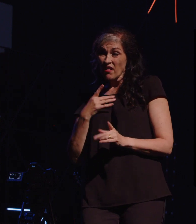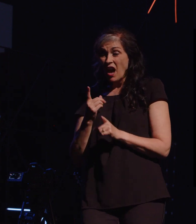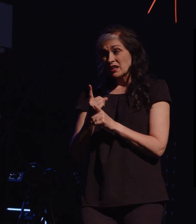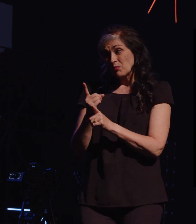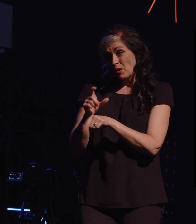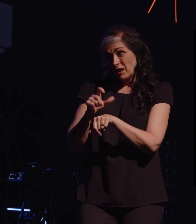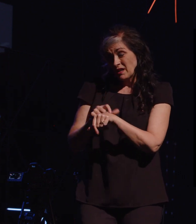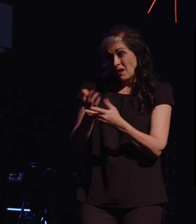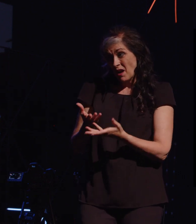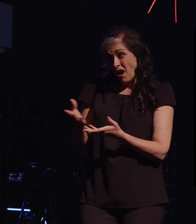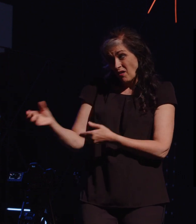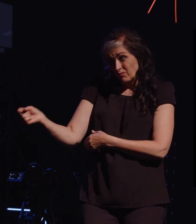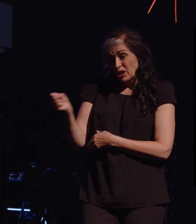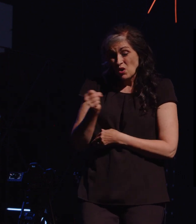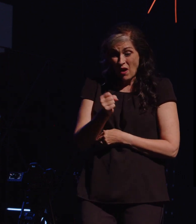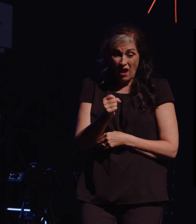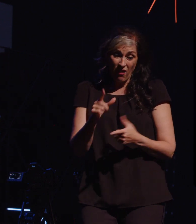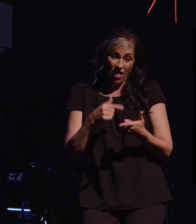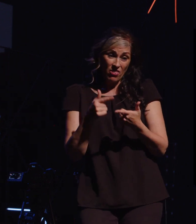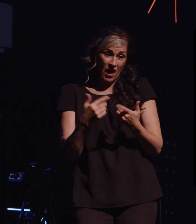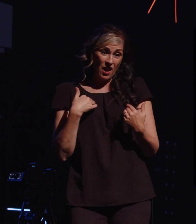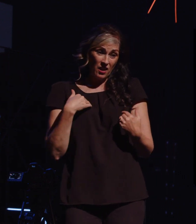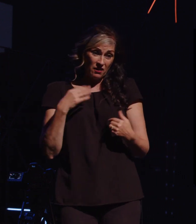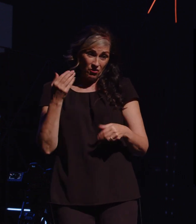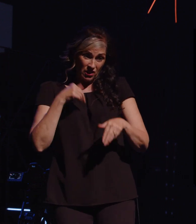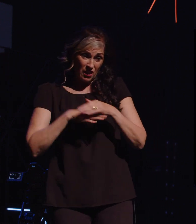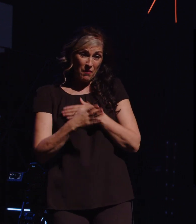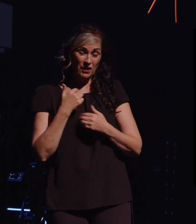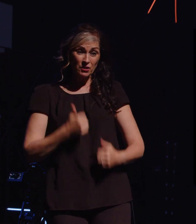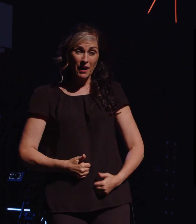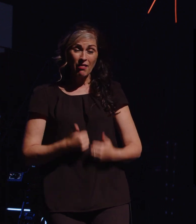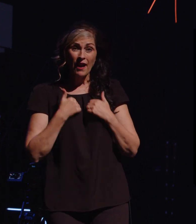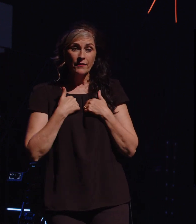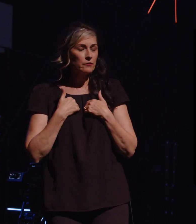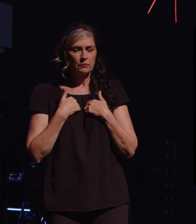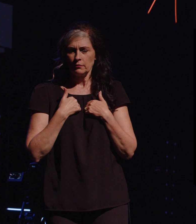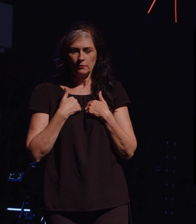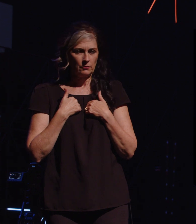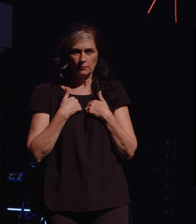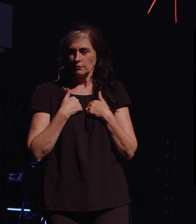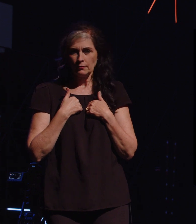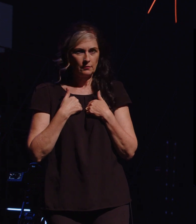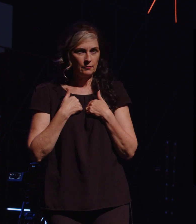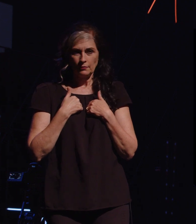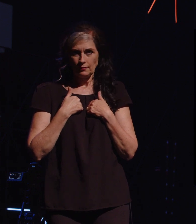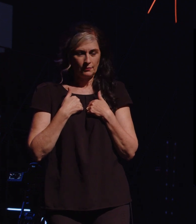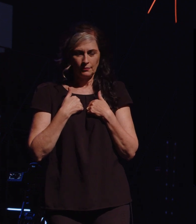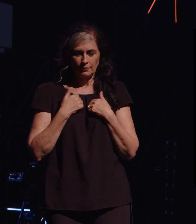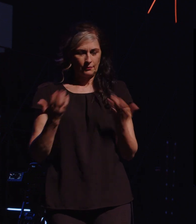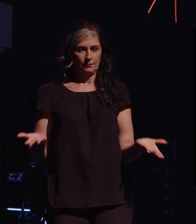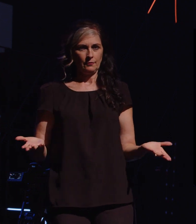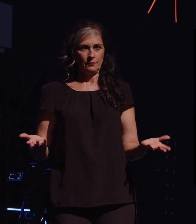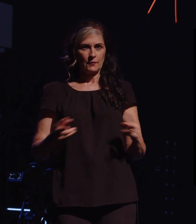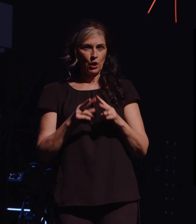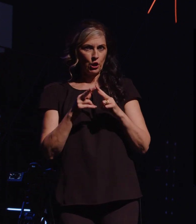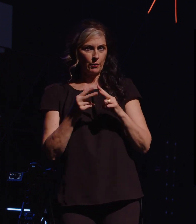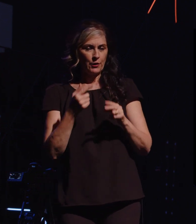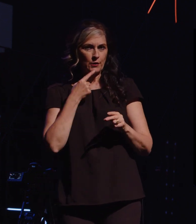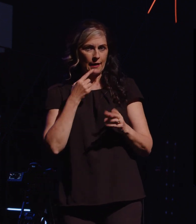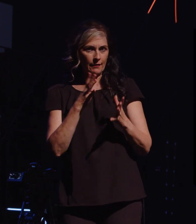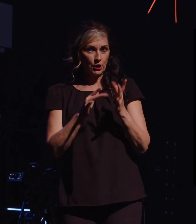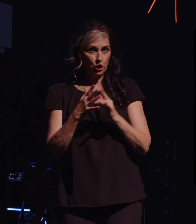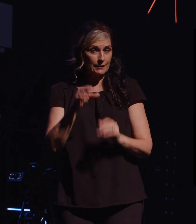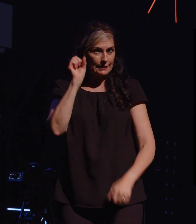time, I'll bring you out, and then I'll have you come back in? No, there's no such thing as that. You are either telling